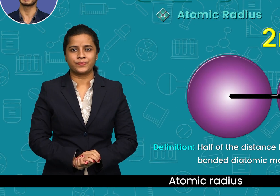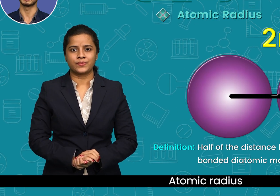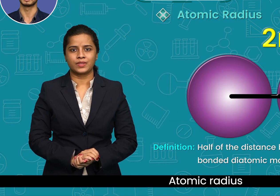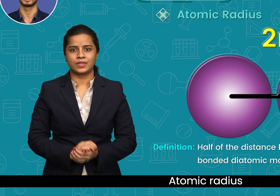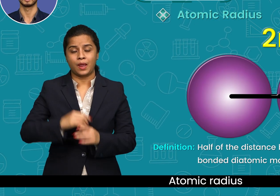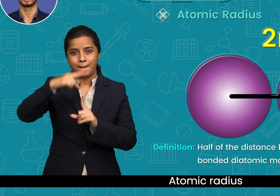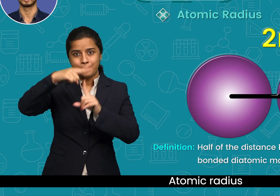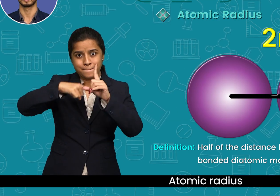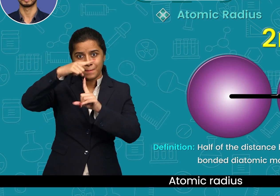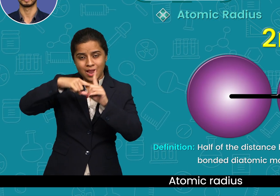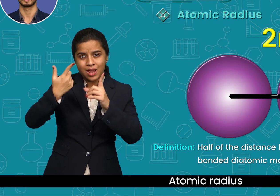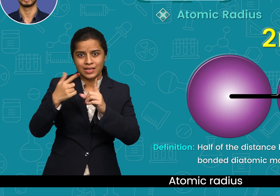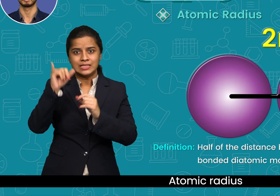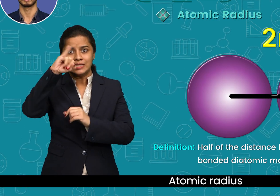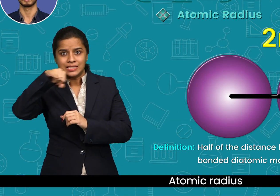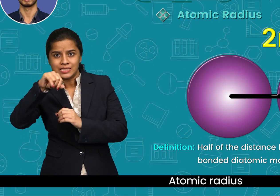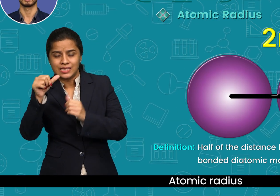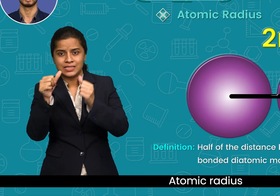atomic radius,